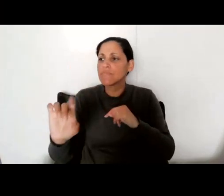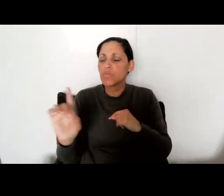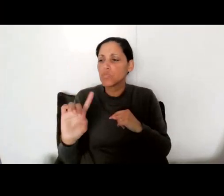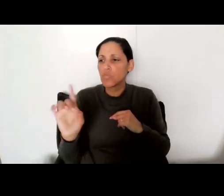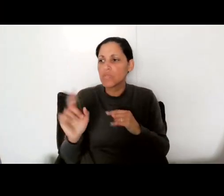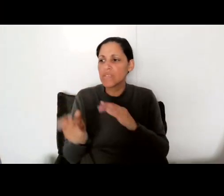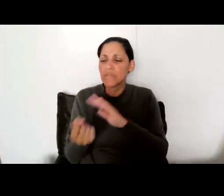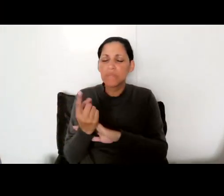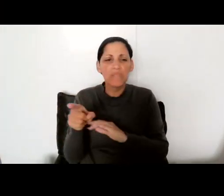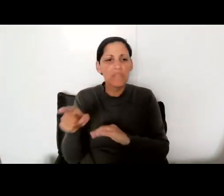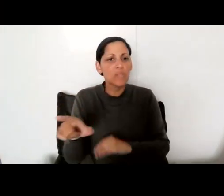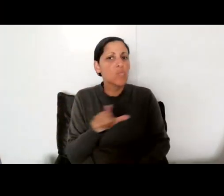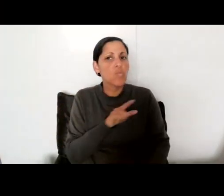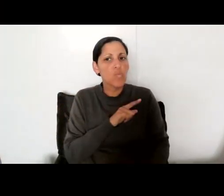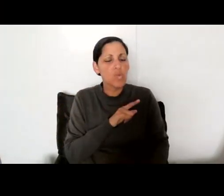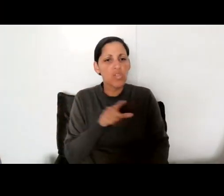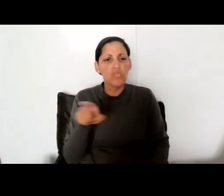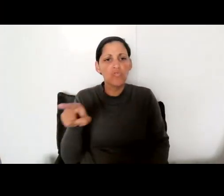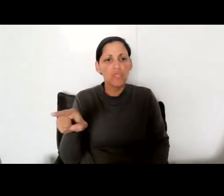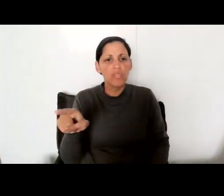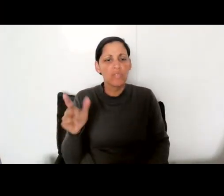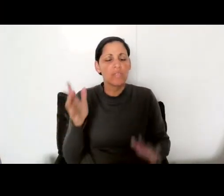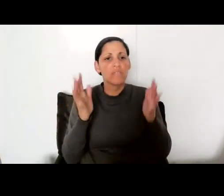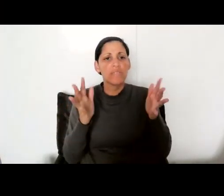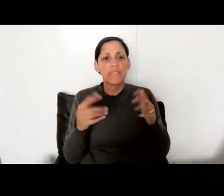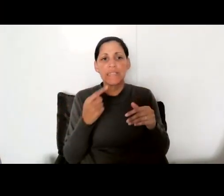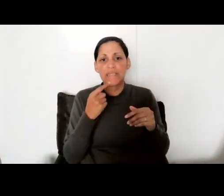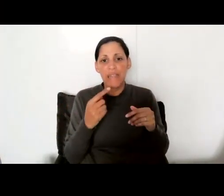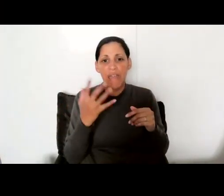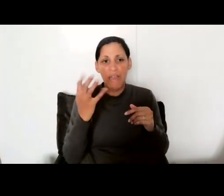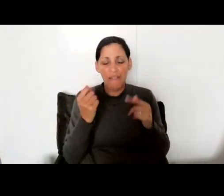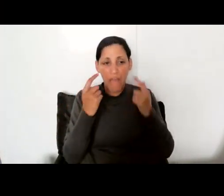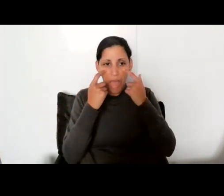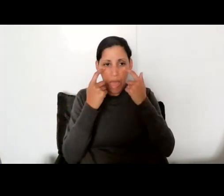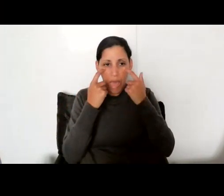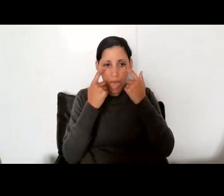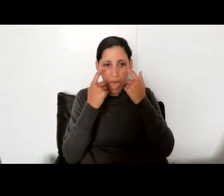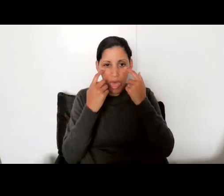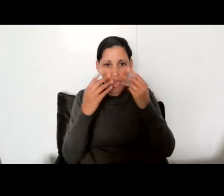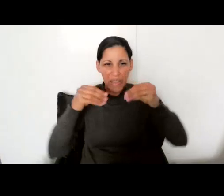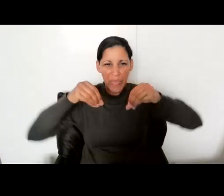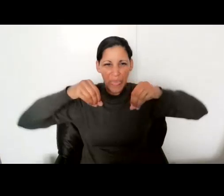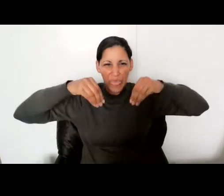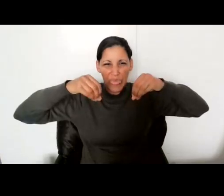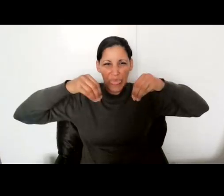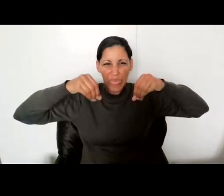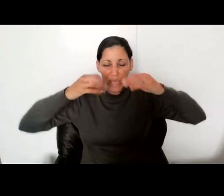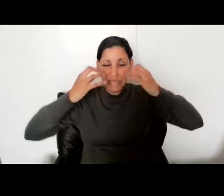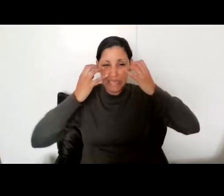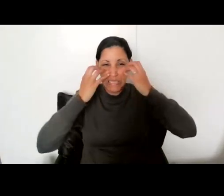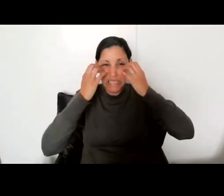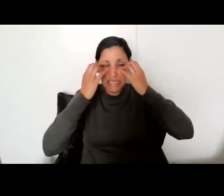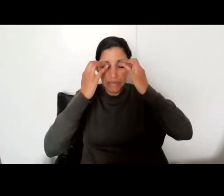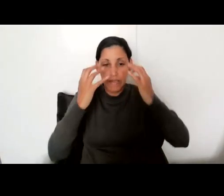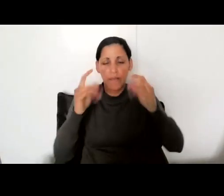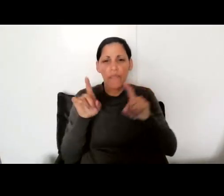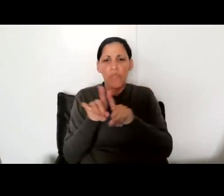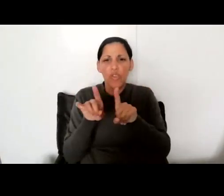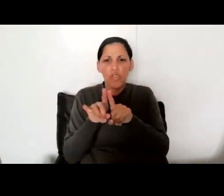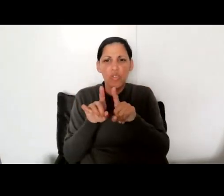was saying she's having gritty eyes, and I was just trying to locate just in